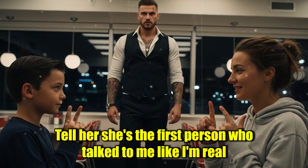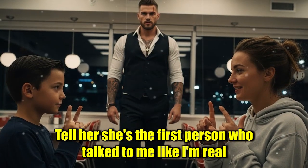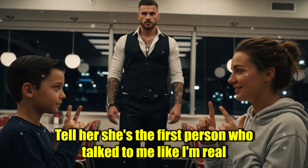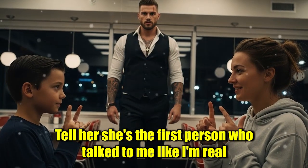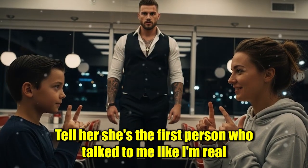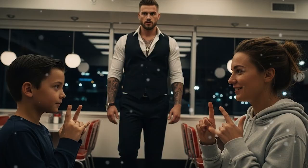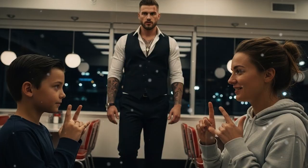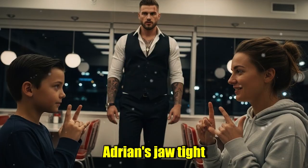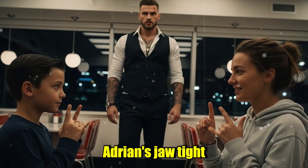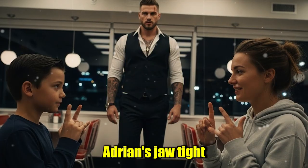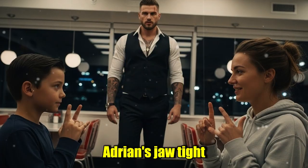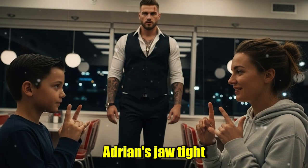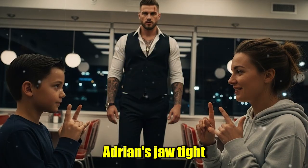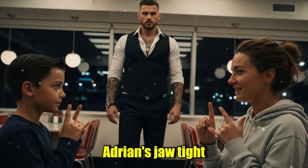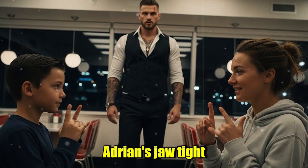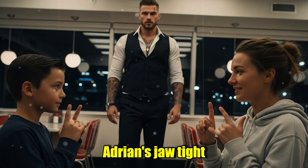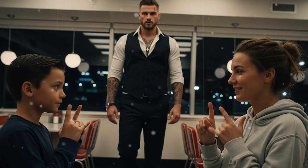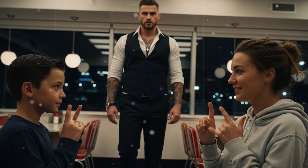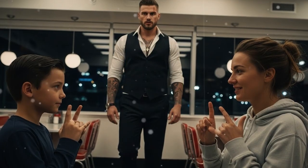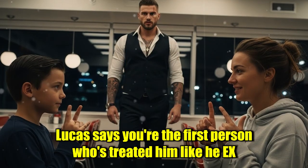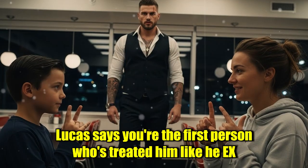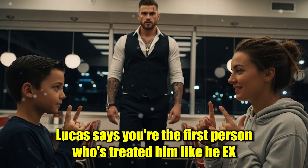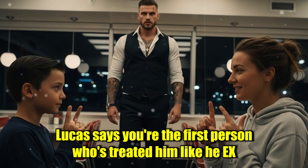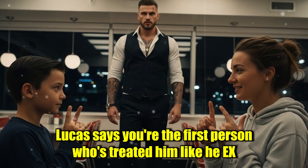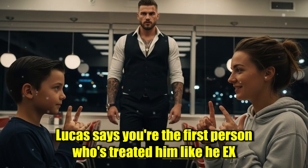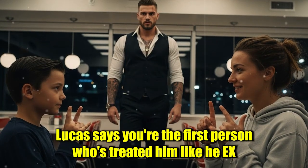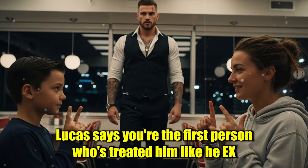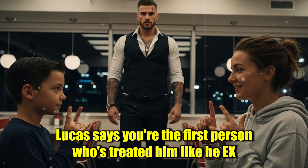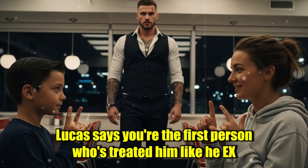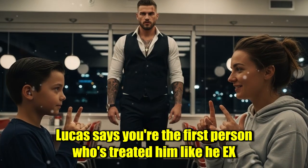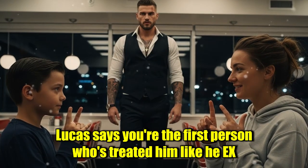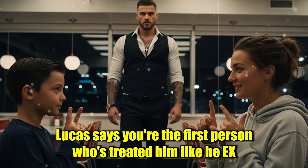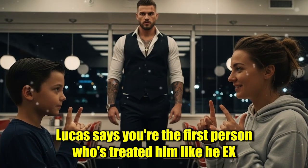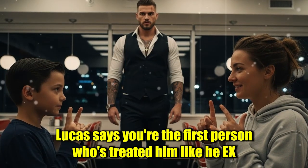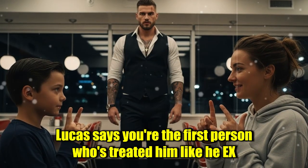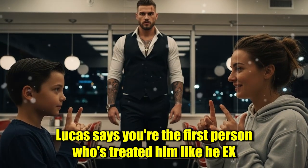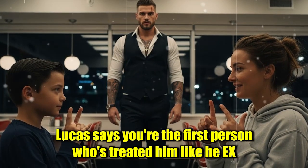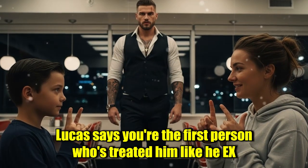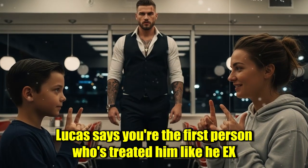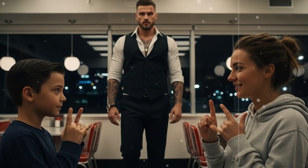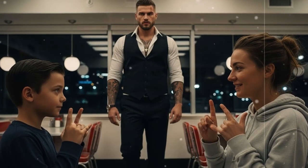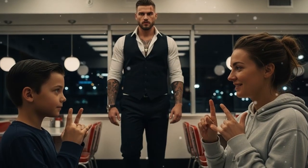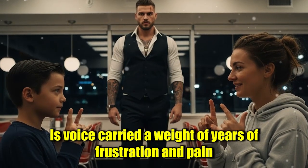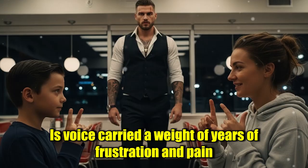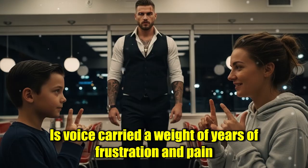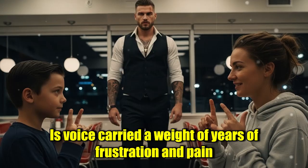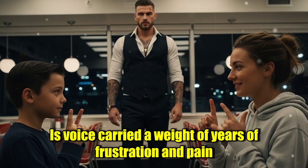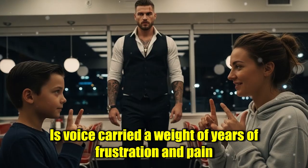I'm real." Adrian's jaw tightened. "Luca says you're the first person who's treated him like he exists." His voice carried a